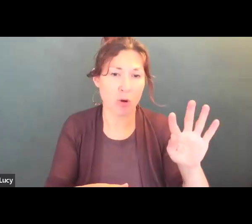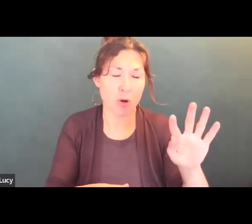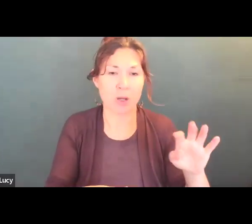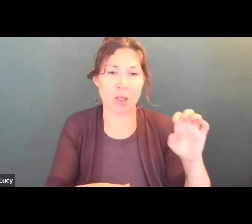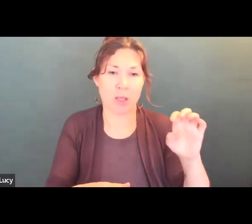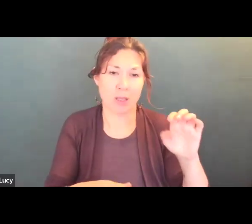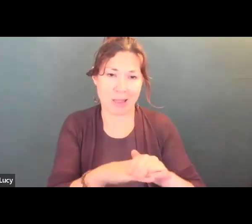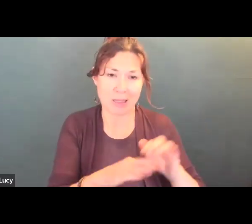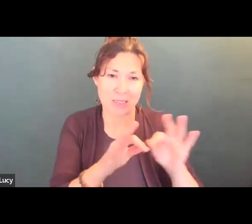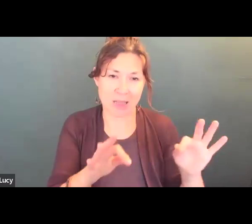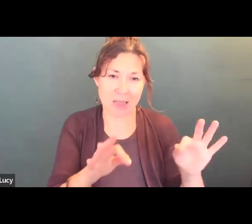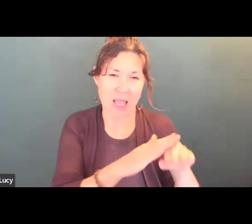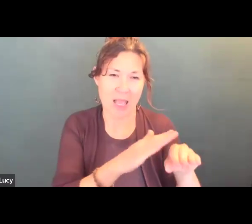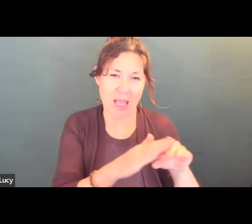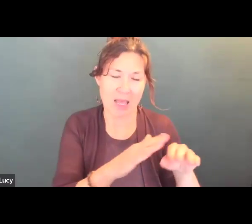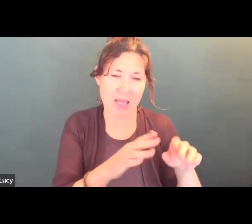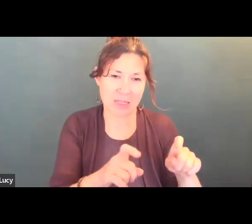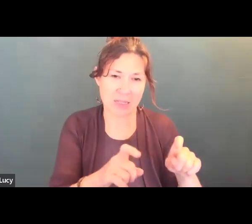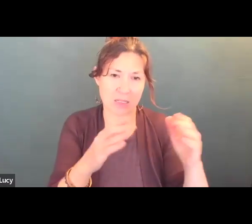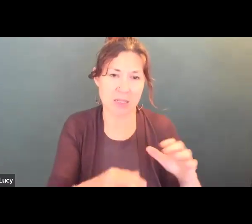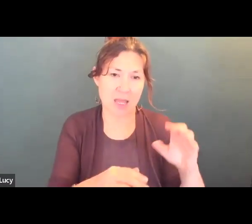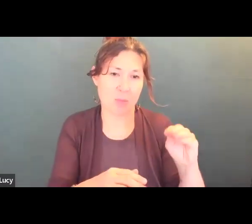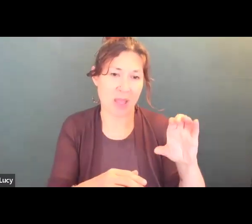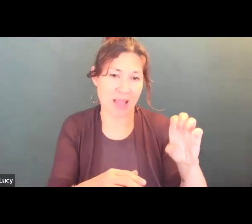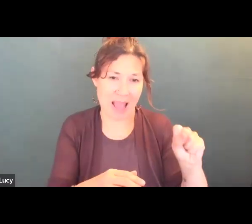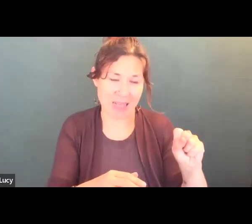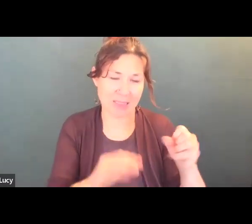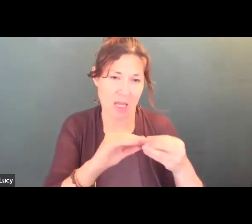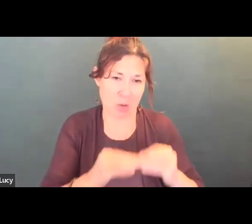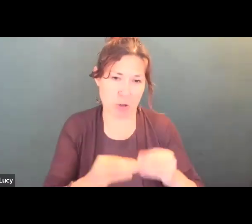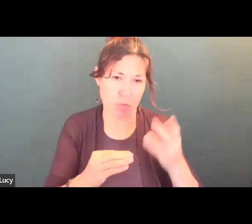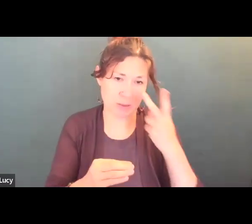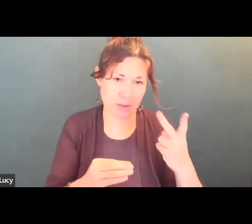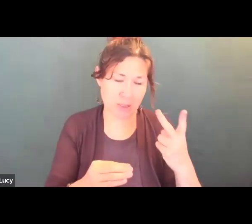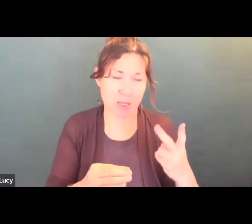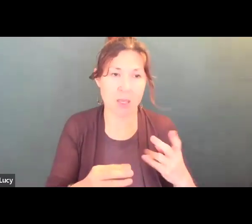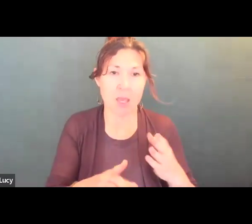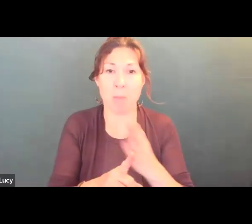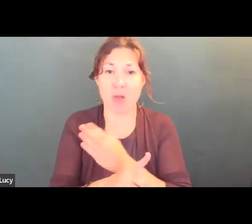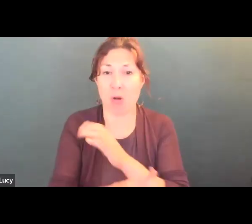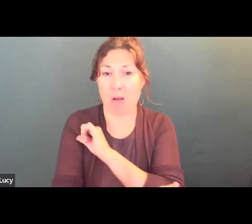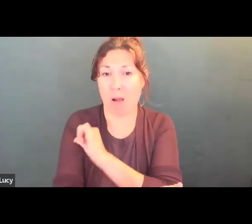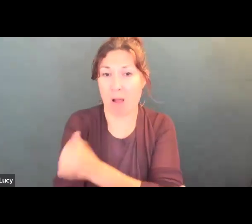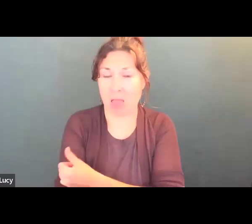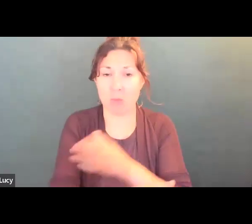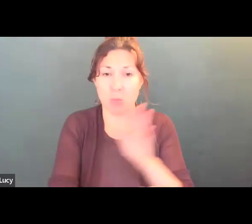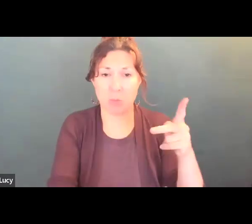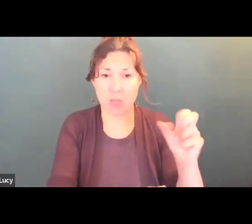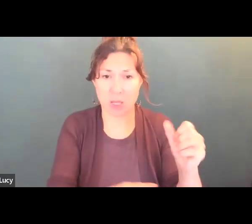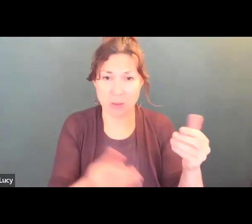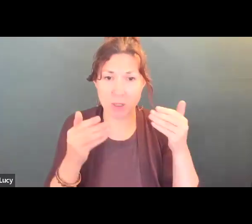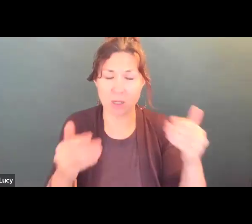on the 2024 MCAS pass-fail rates before authorizing BPS to proceed with the